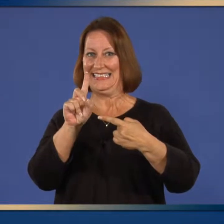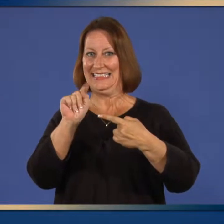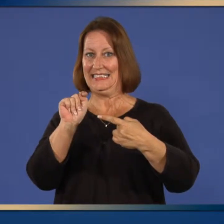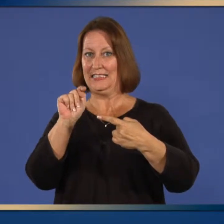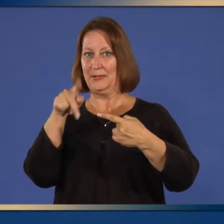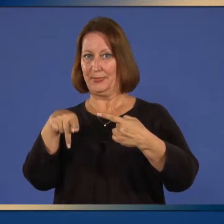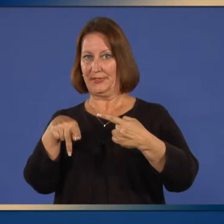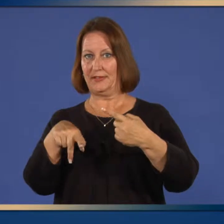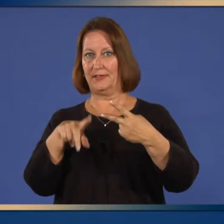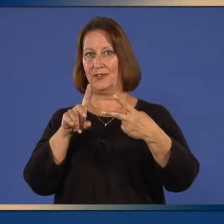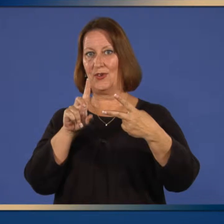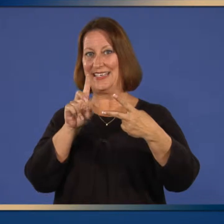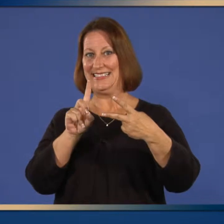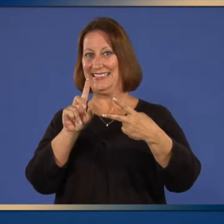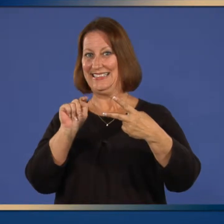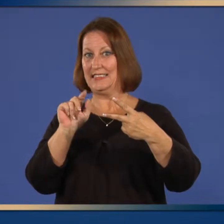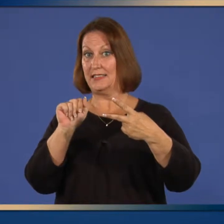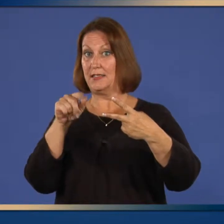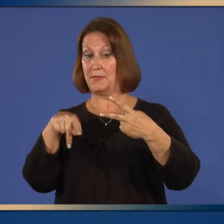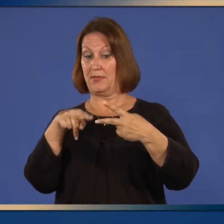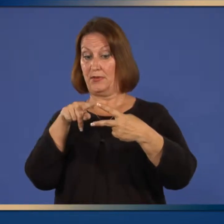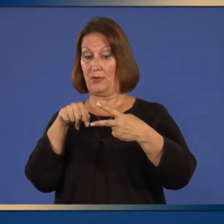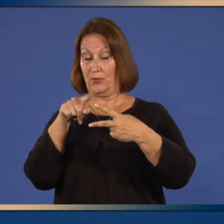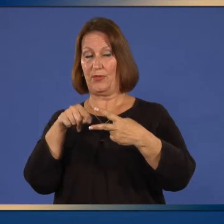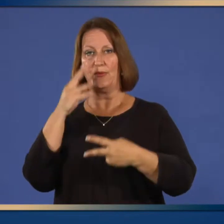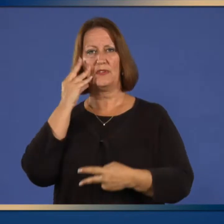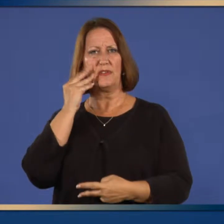within 7 days following DTP,